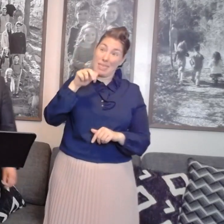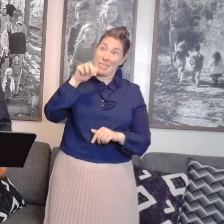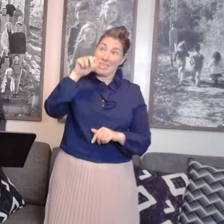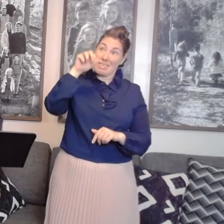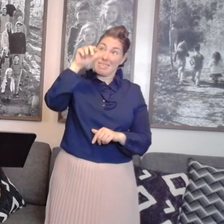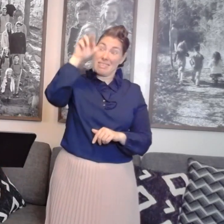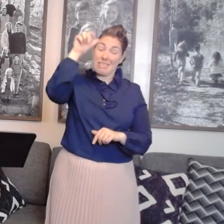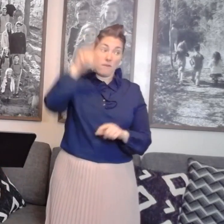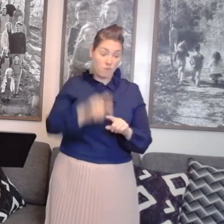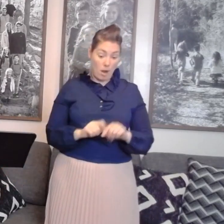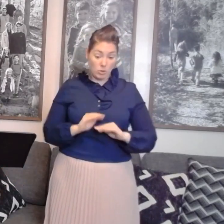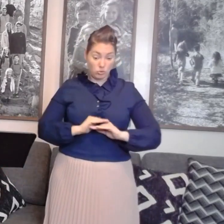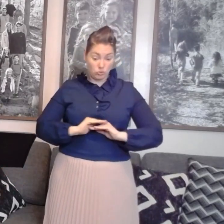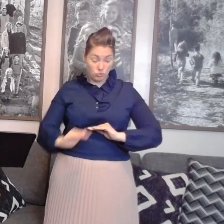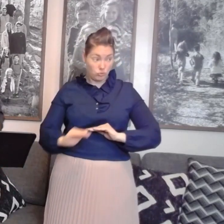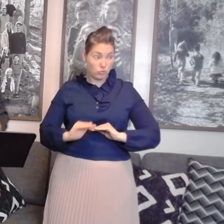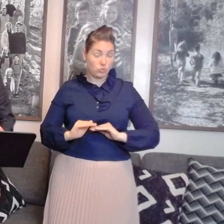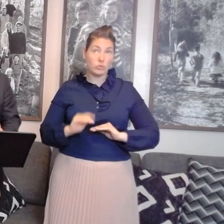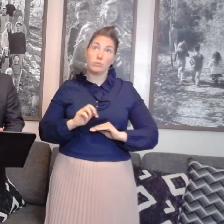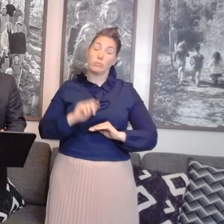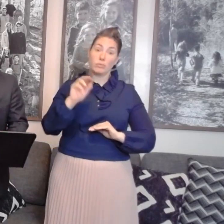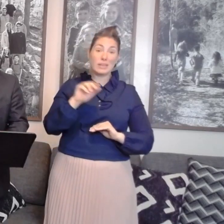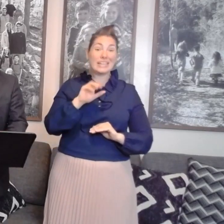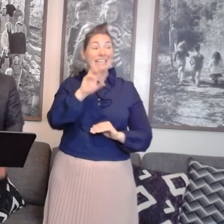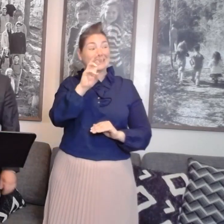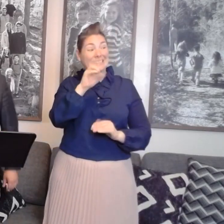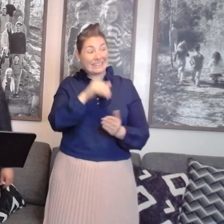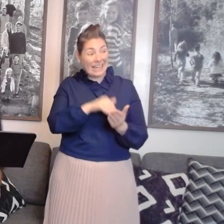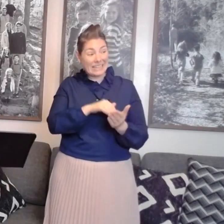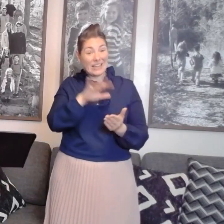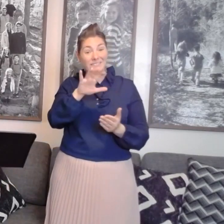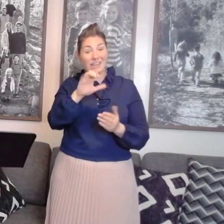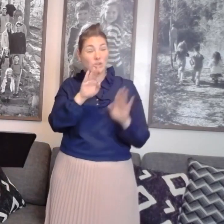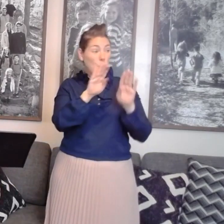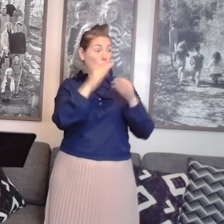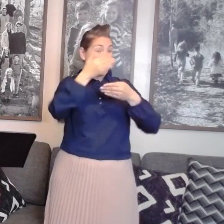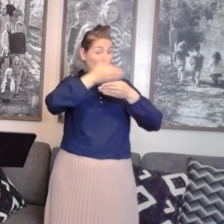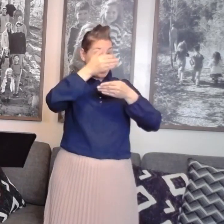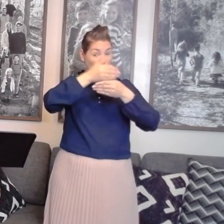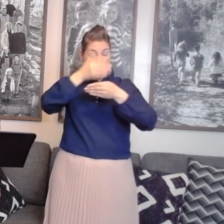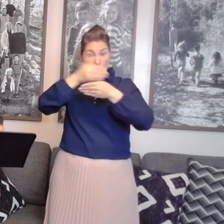floor. There are 6,500 windows. It took